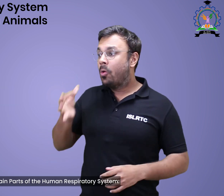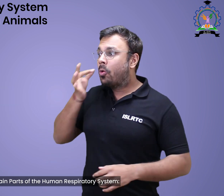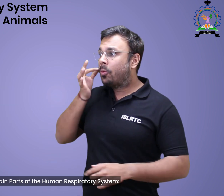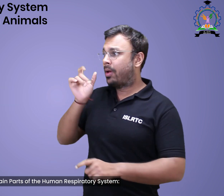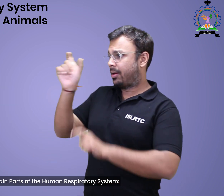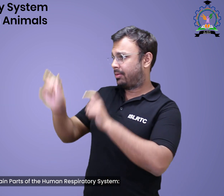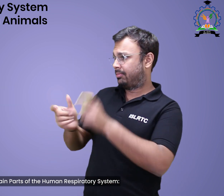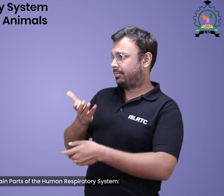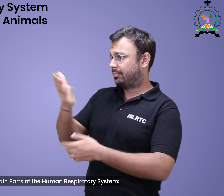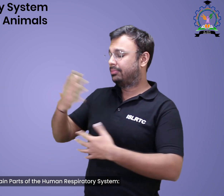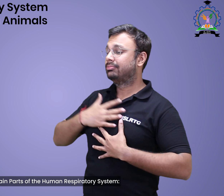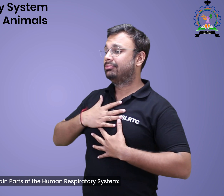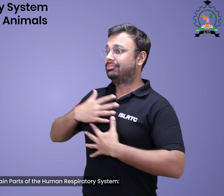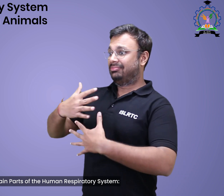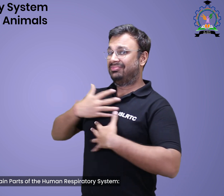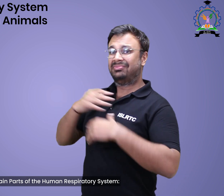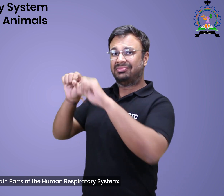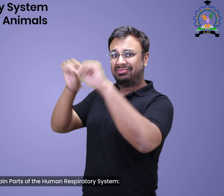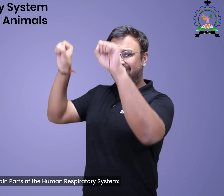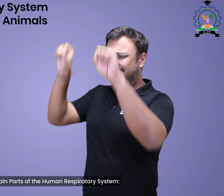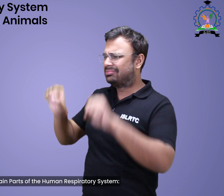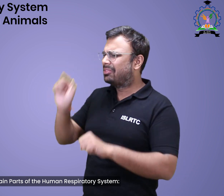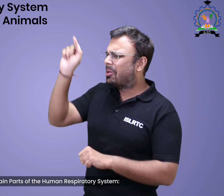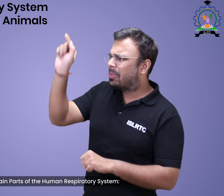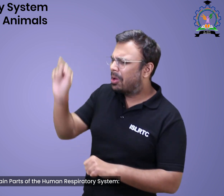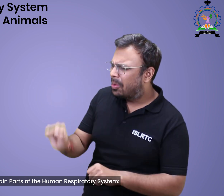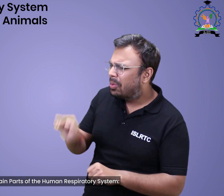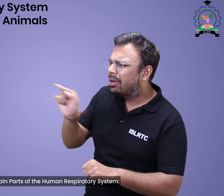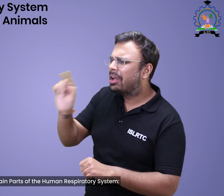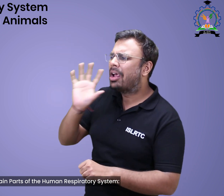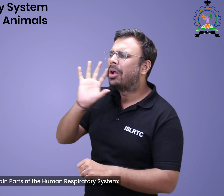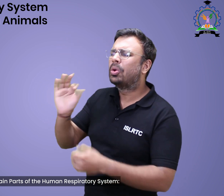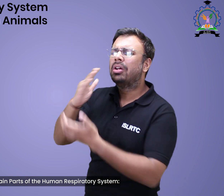Main parts of the human respiratory system.